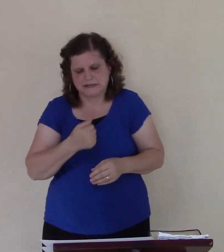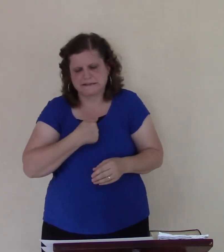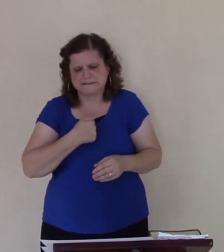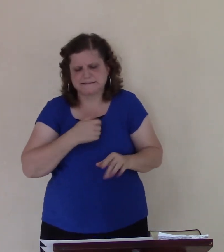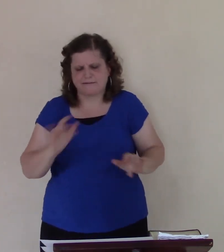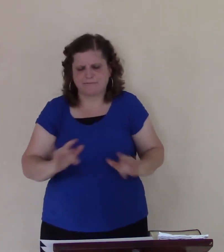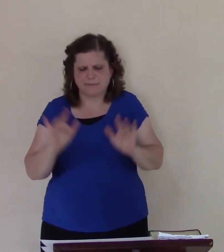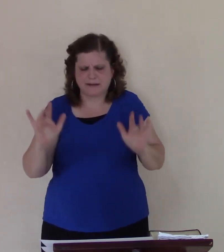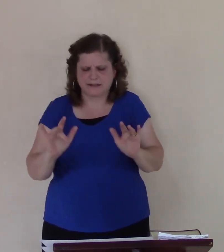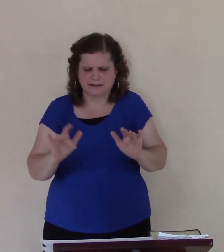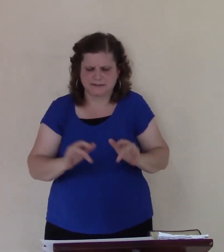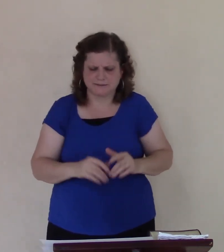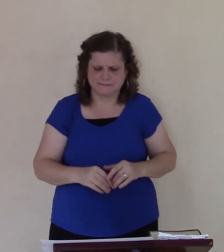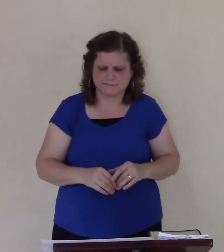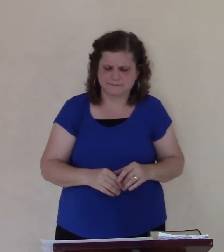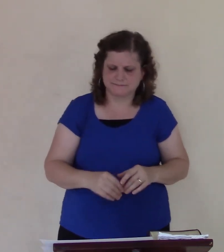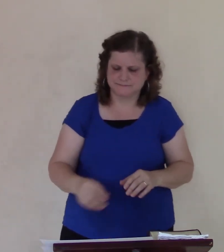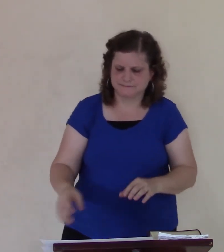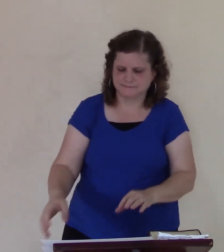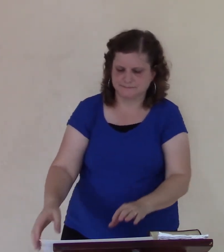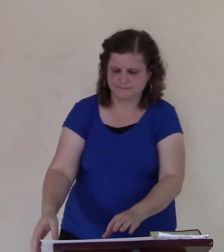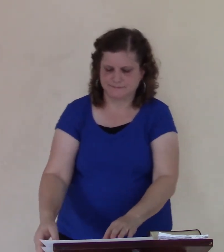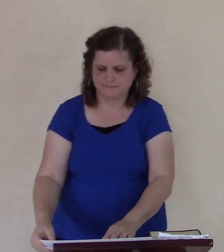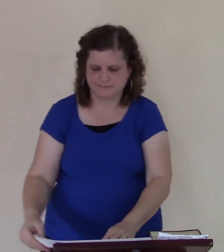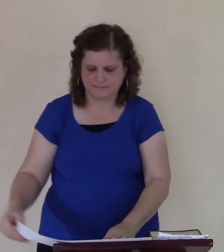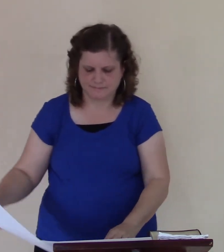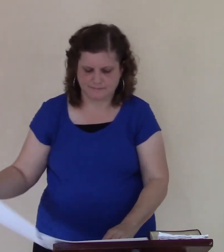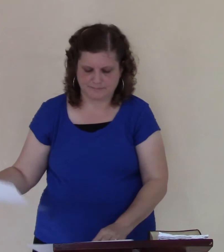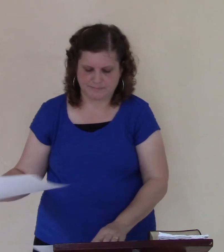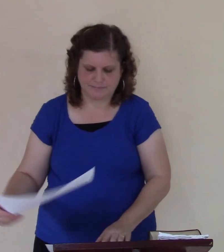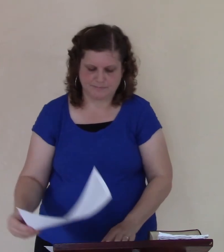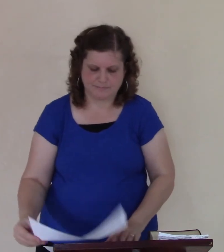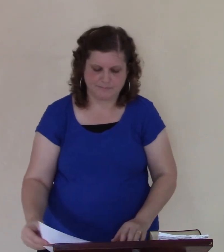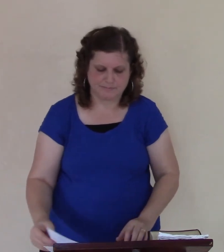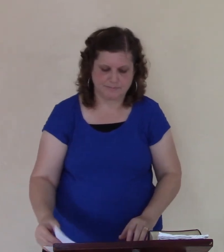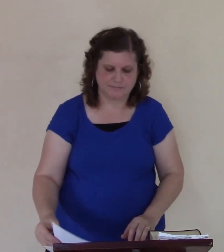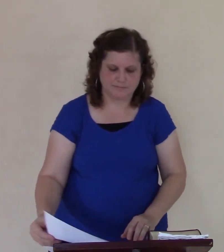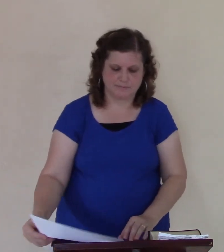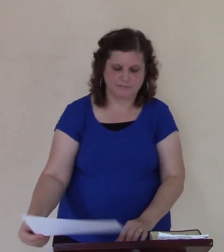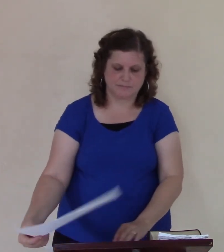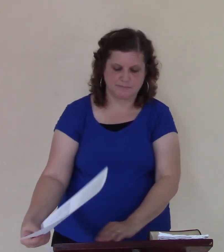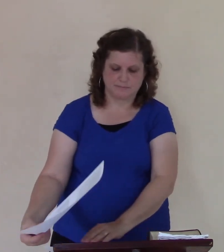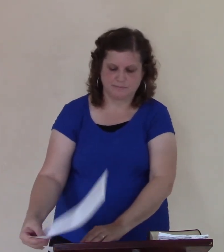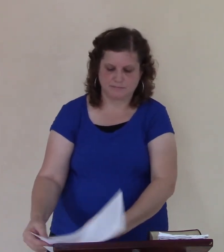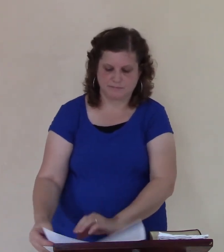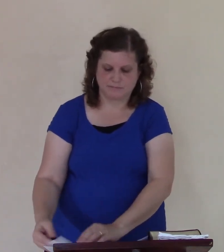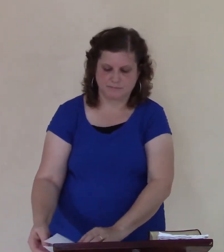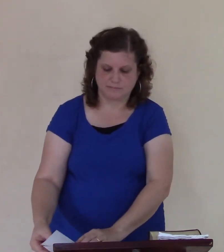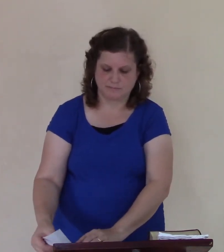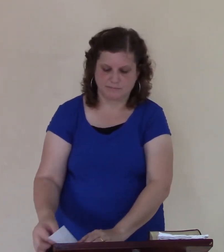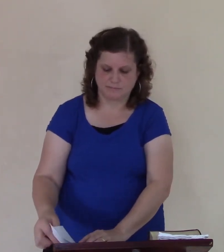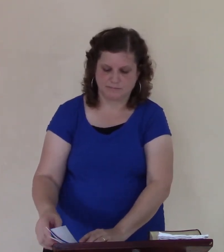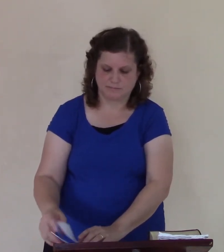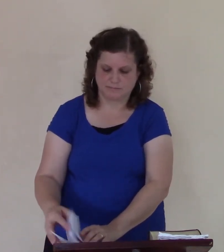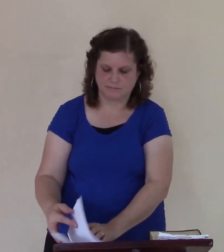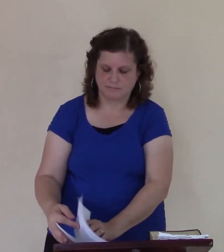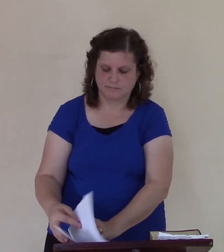just as God has mercy on Nineveh has shown mercy on Nineveh God now had mercy on Jonah and praying for Shalom